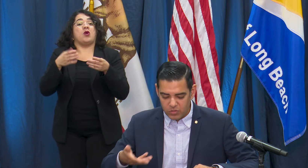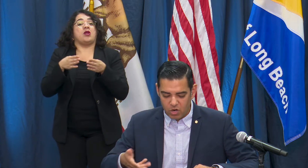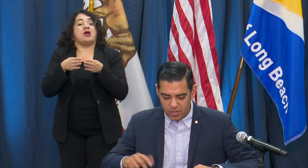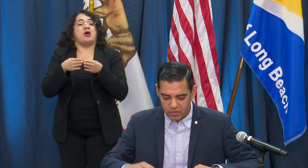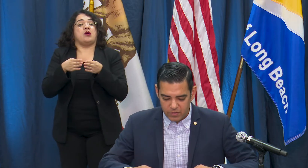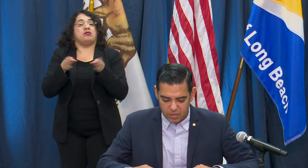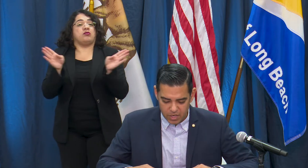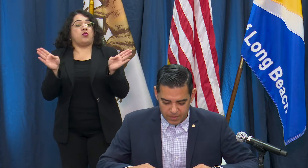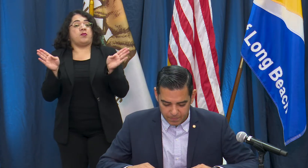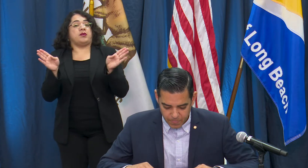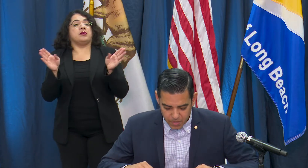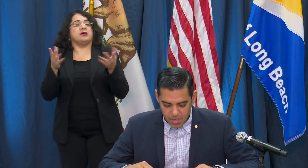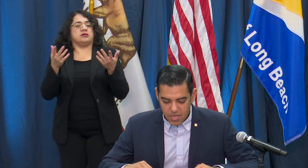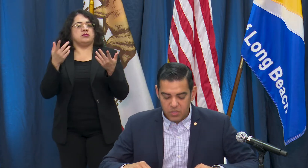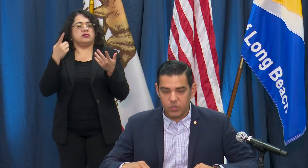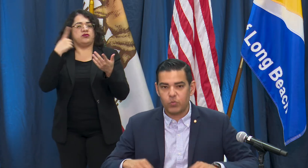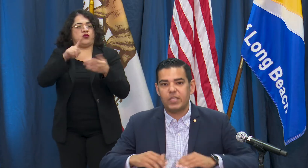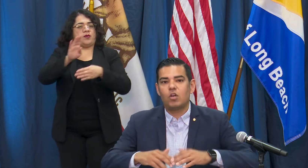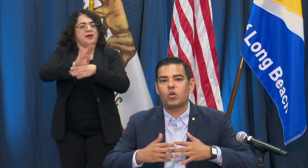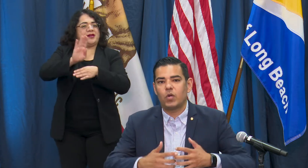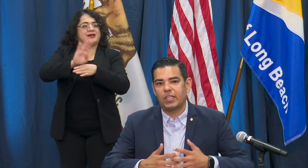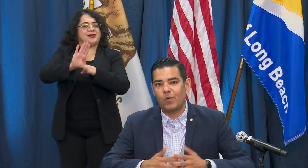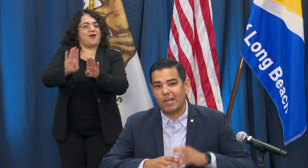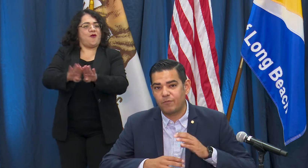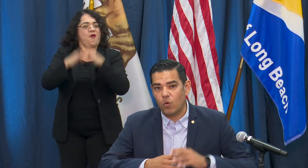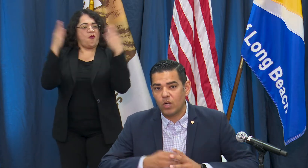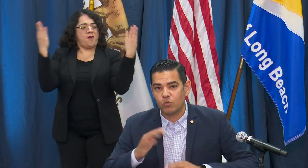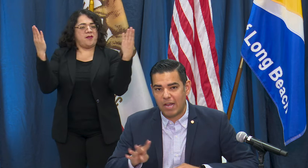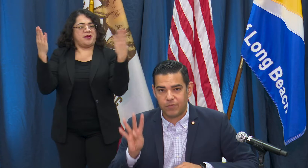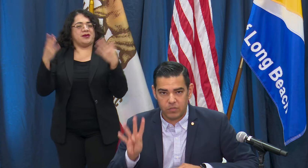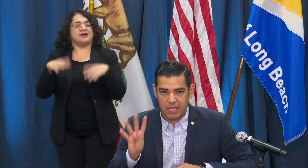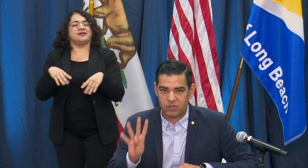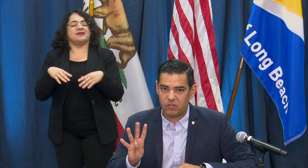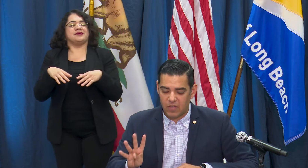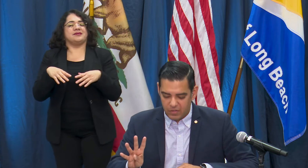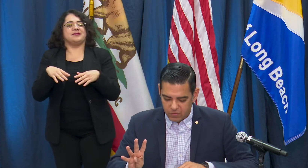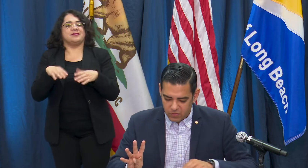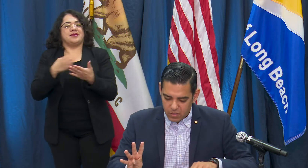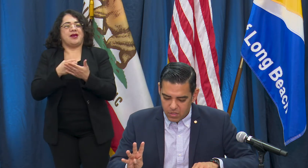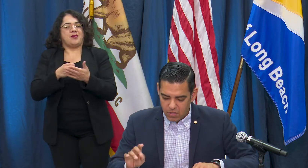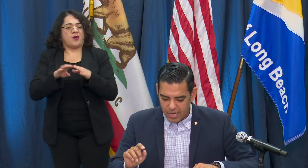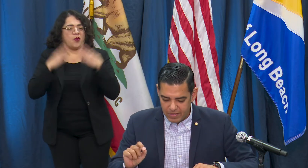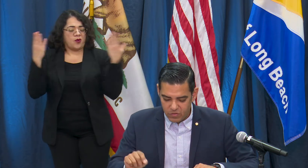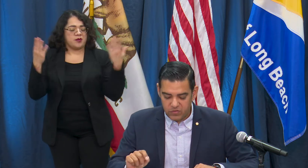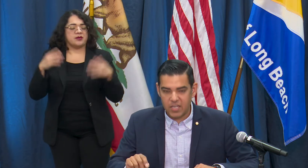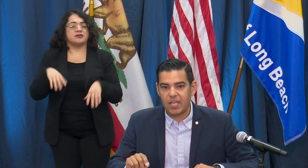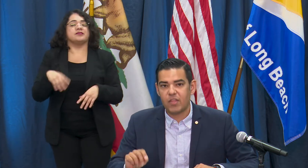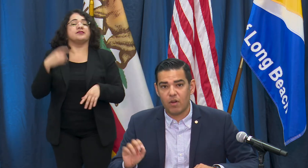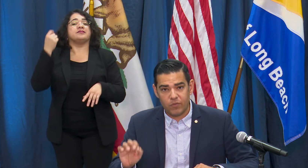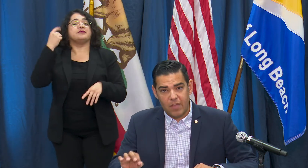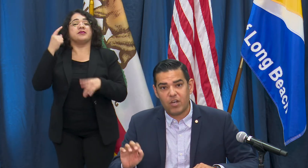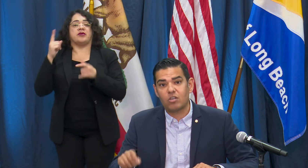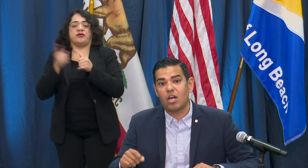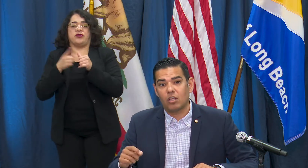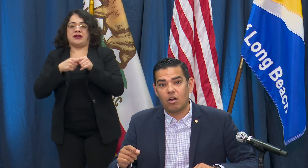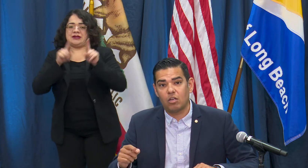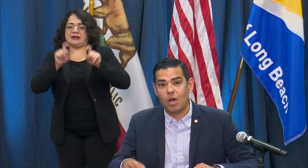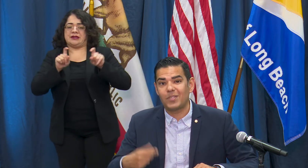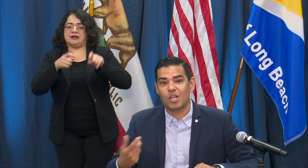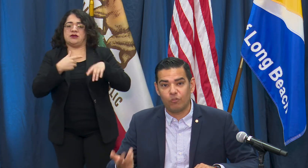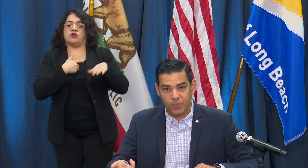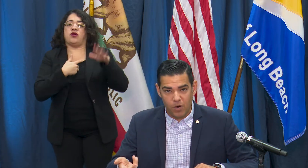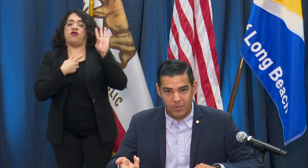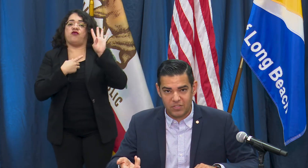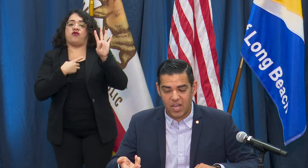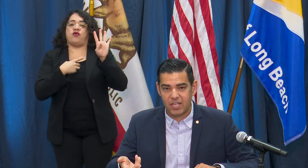Beach and restarting this economy. So as we know, currently we have 4 drive-through testing sites in the city, and then our Long